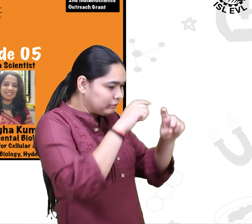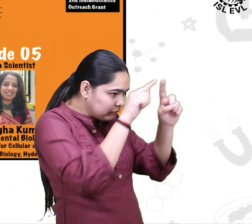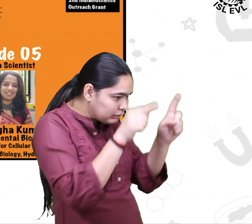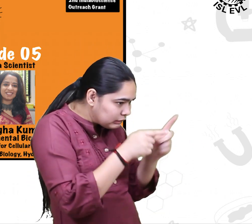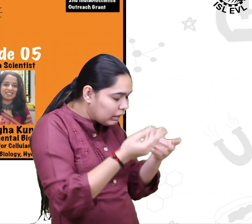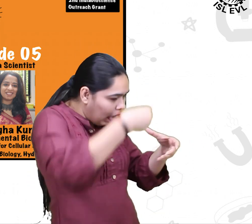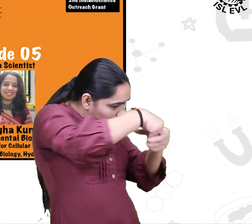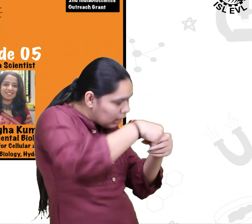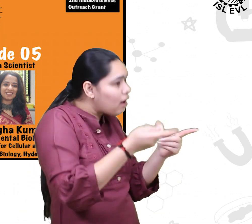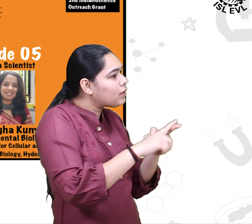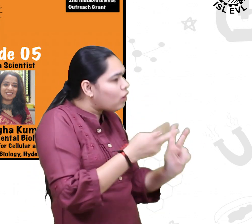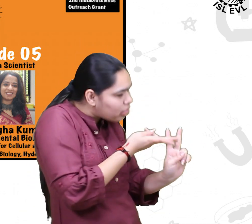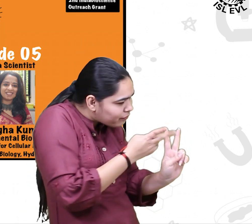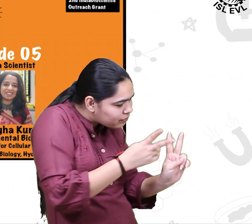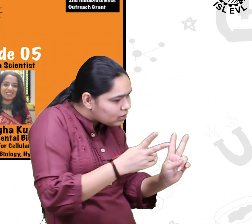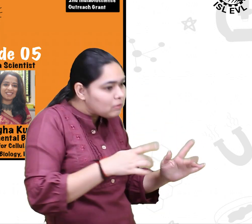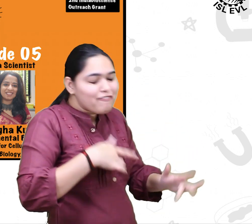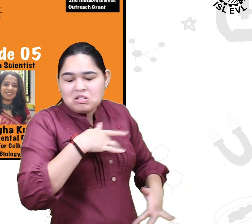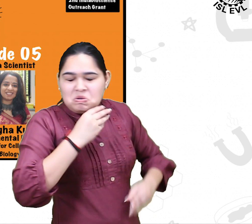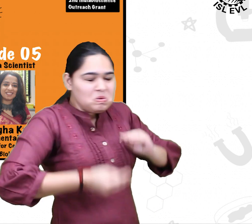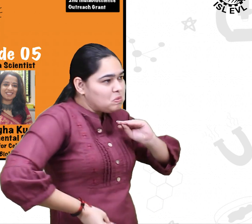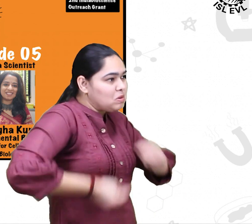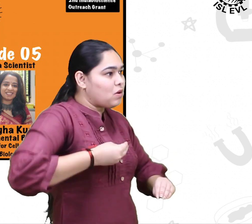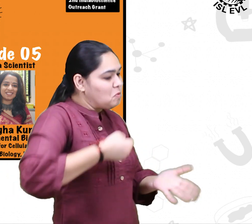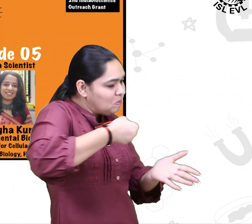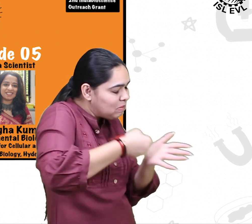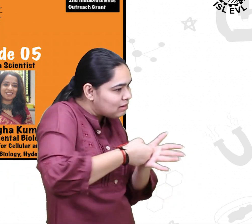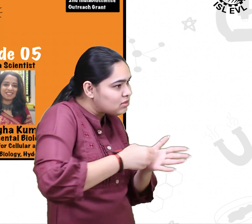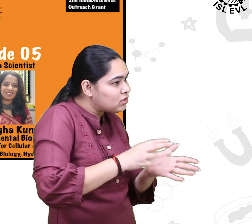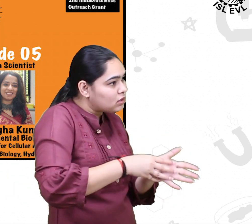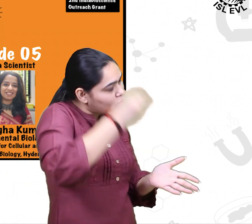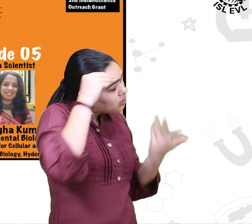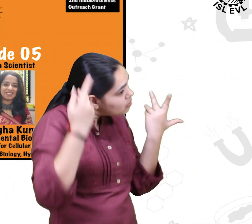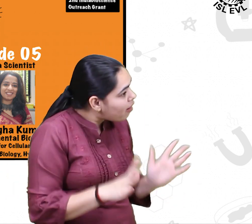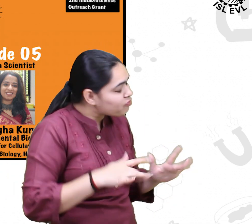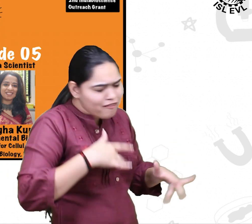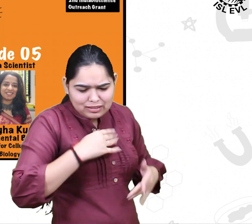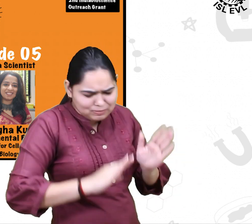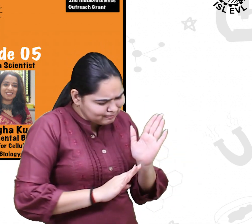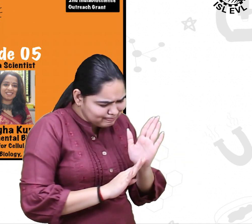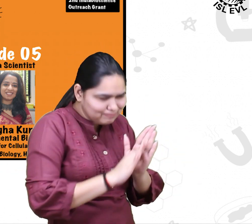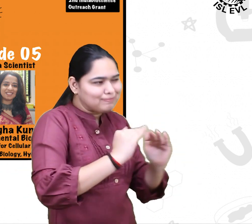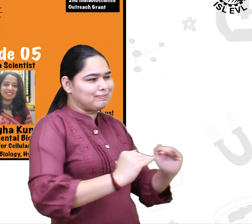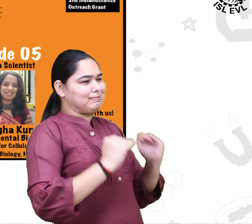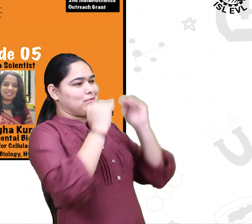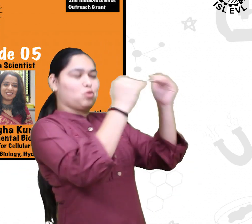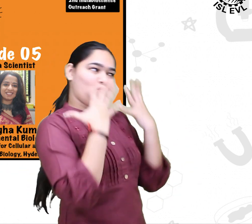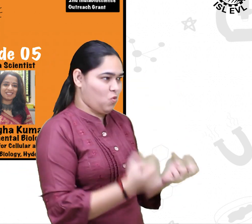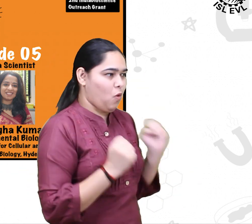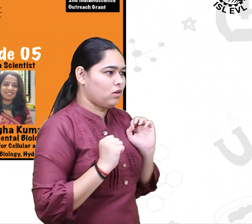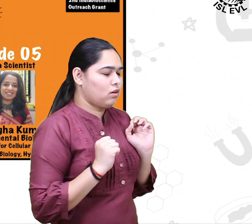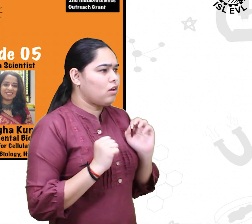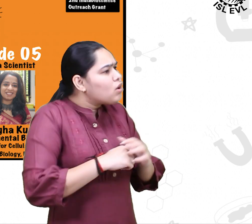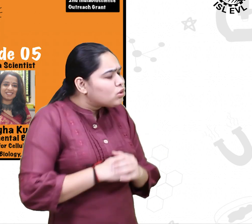that this subject is very interesting and it gave me a basic primer on how the embryo tends to develop over